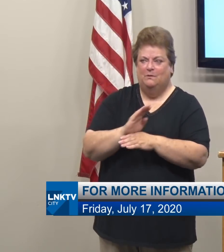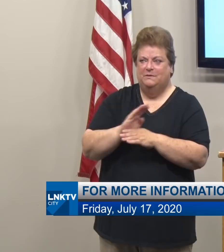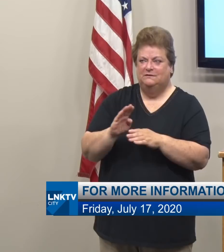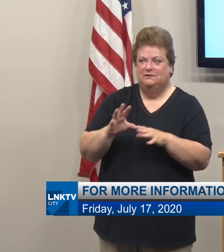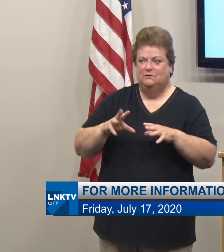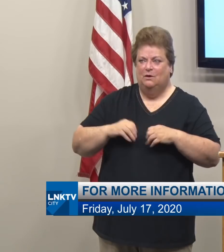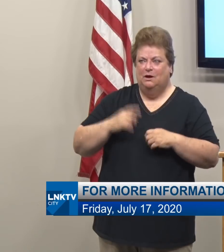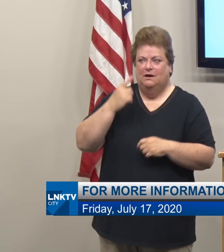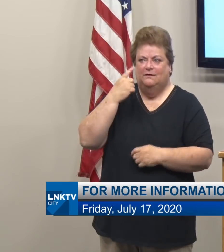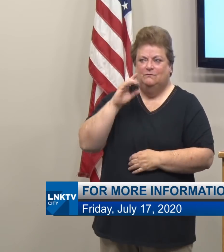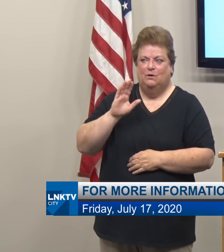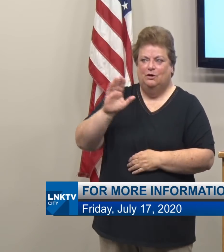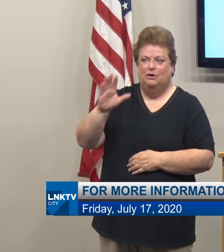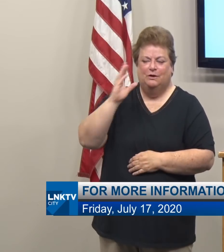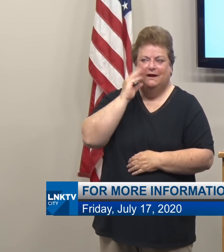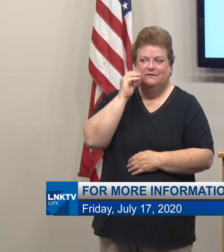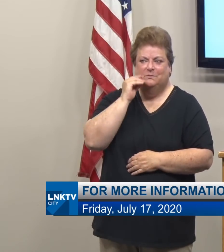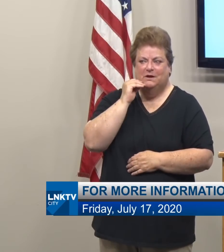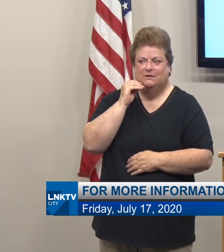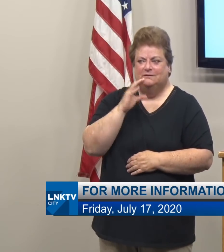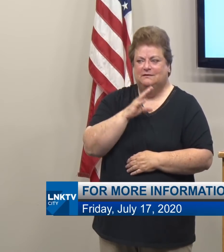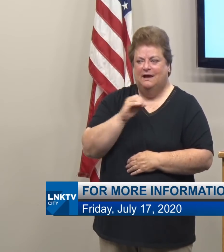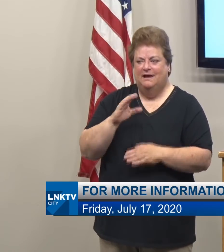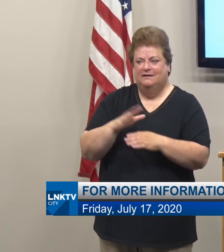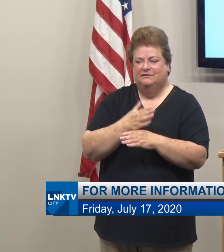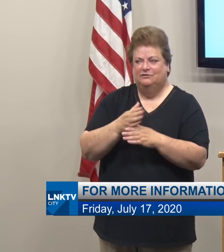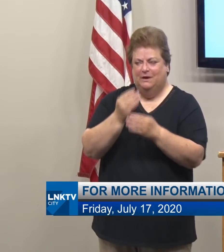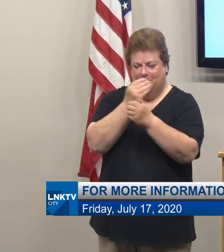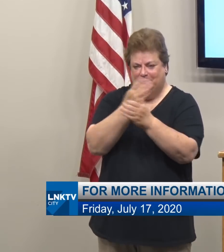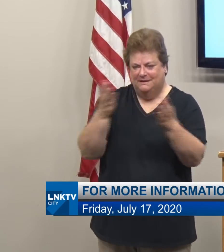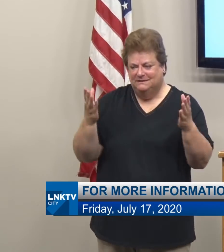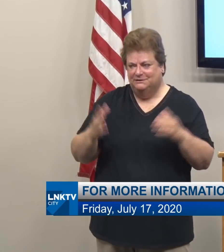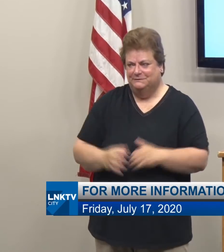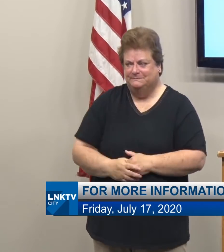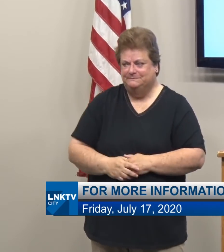speak about her experience and to share a message with the public.